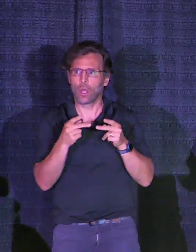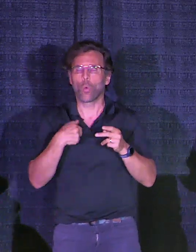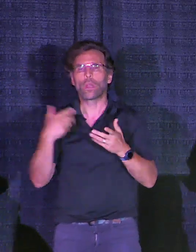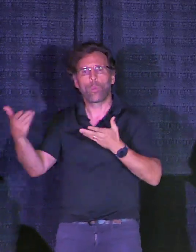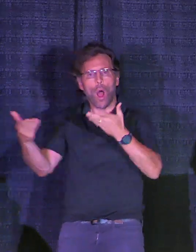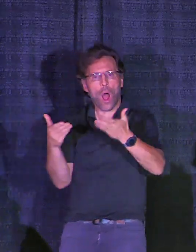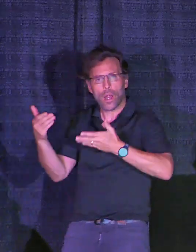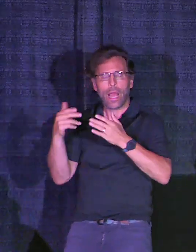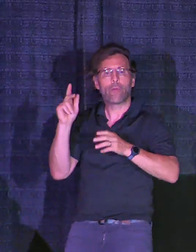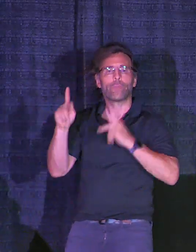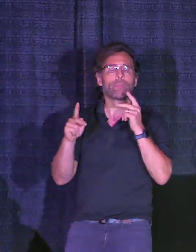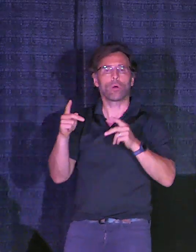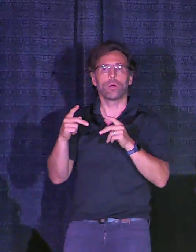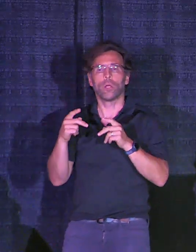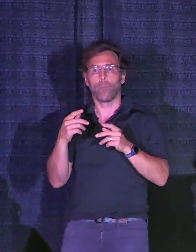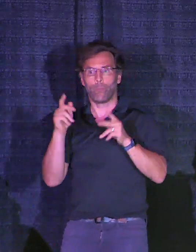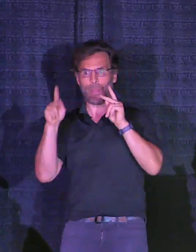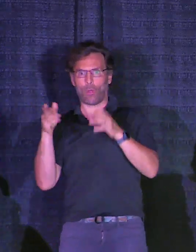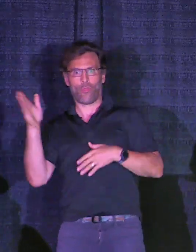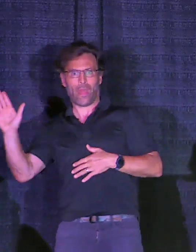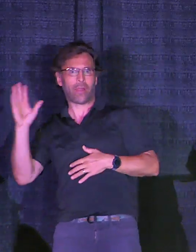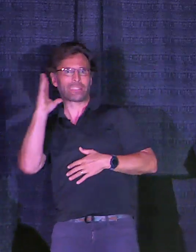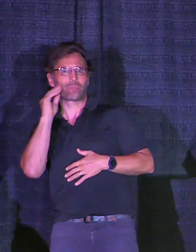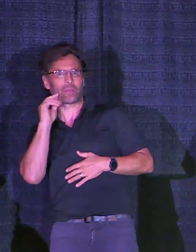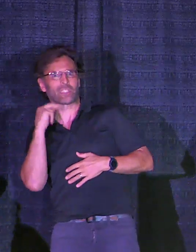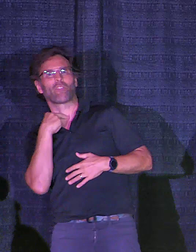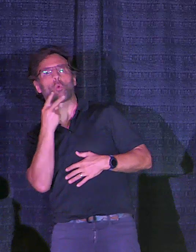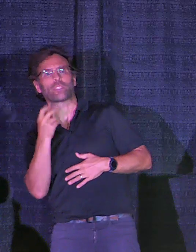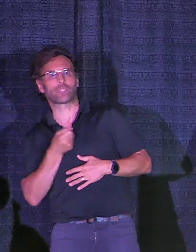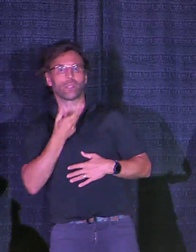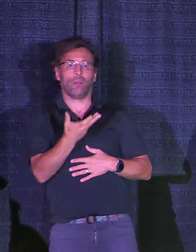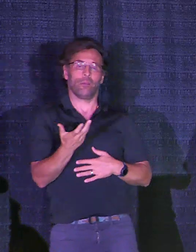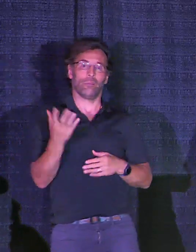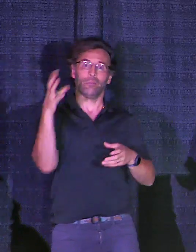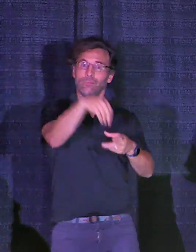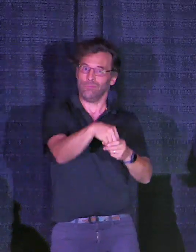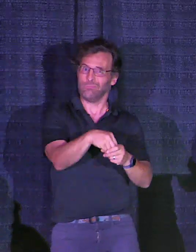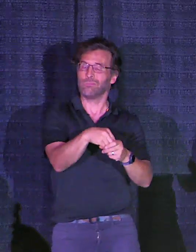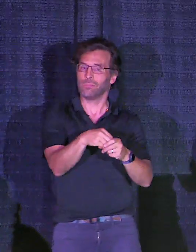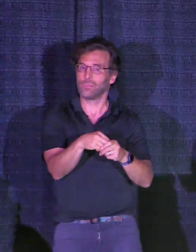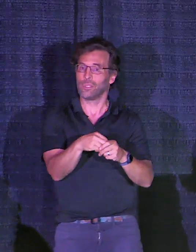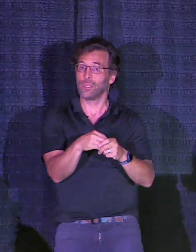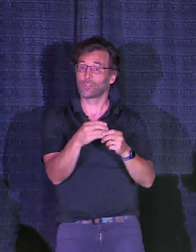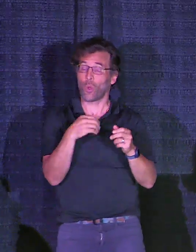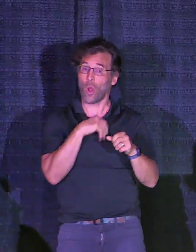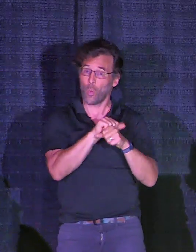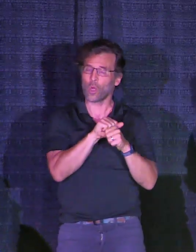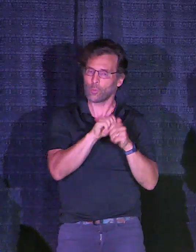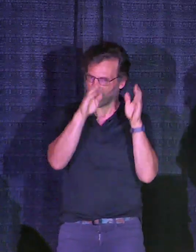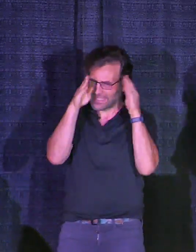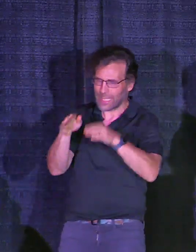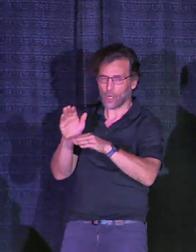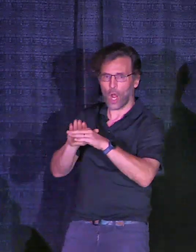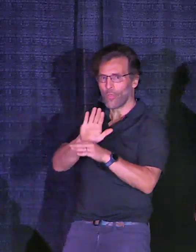to have the voices present to make sure that in the guiding of our work, we're really centering their